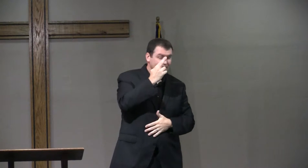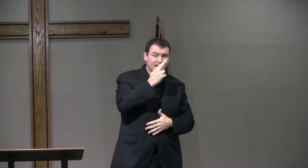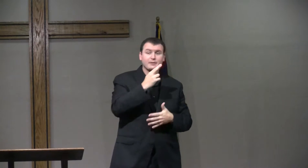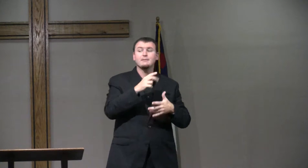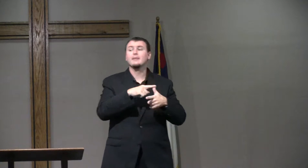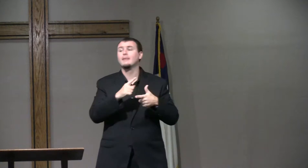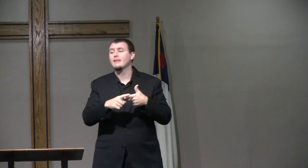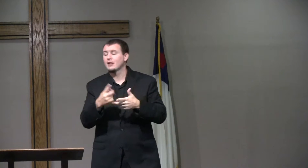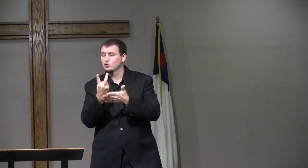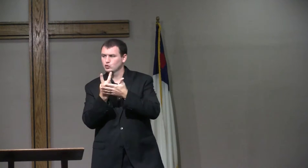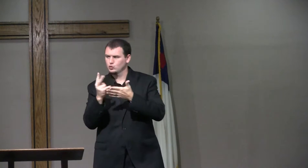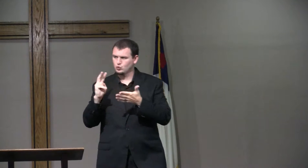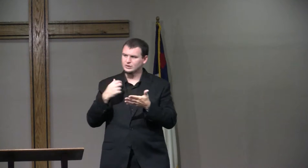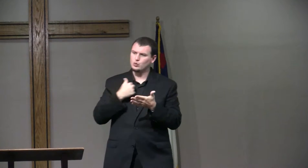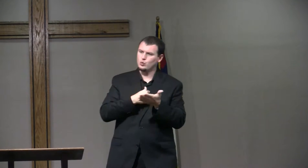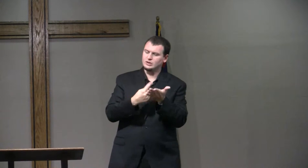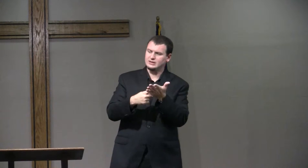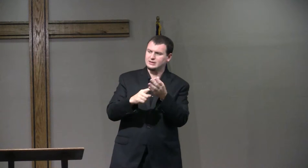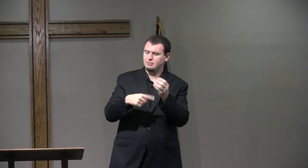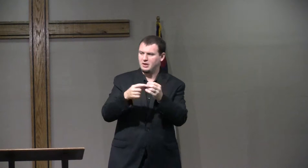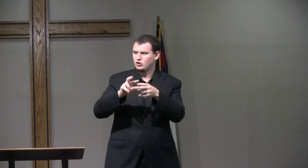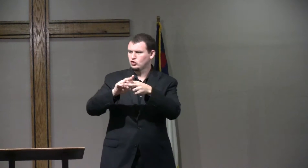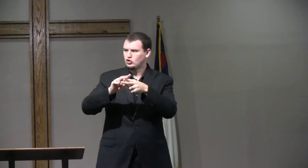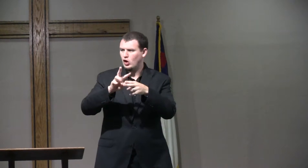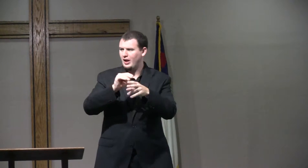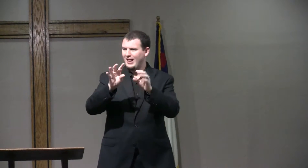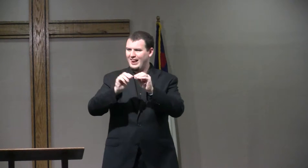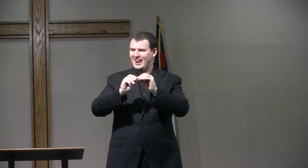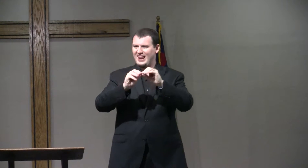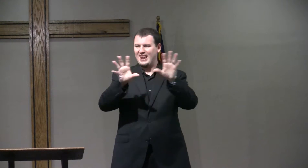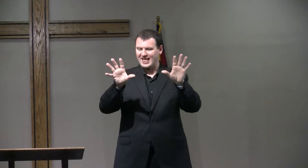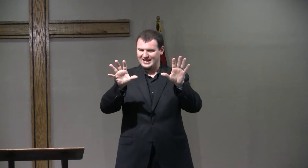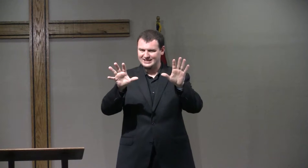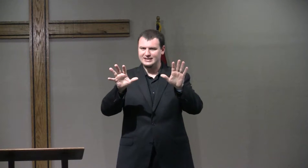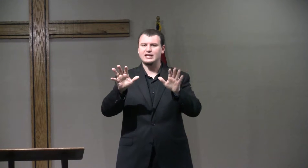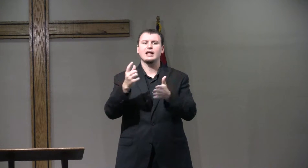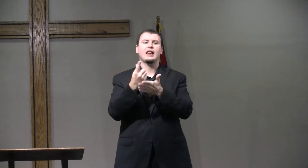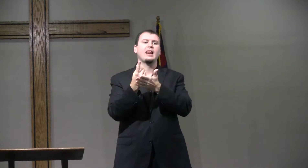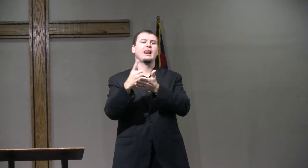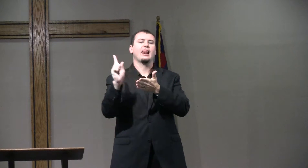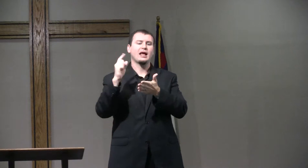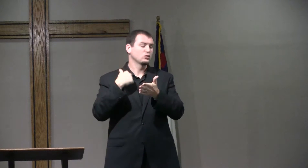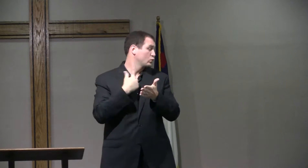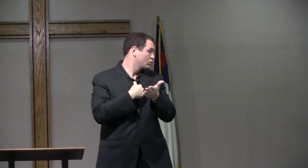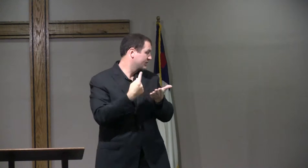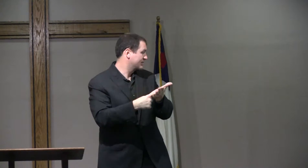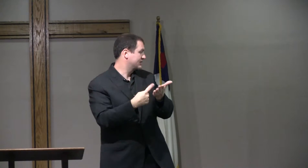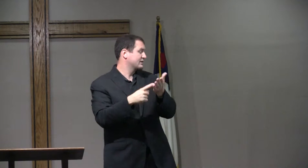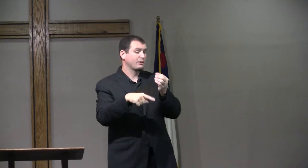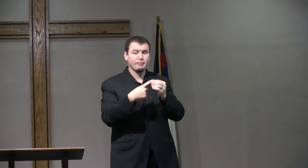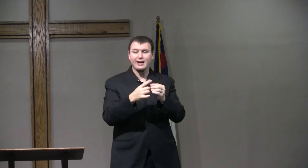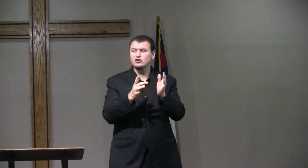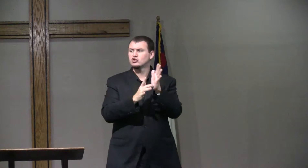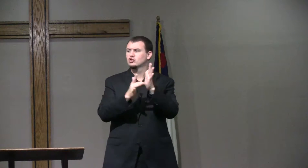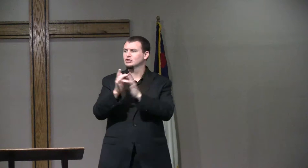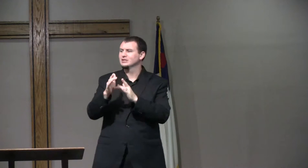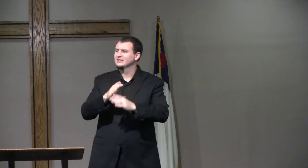sake. Then, a couple weeks ago, we talked about the salt and the light. And last week,